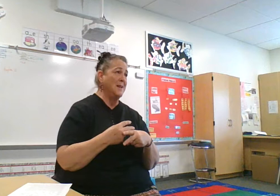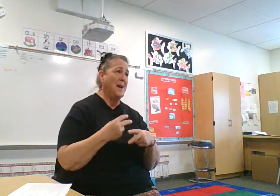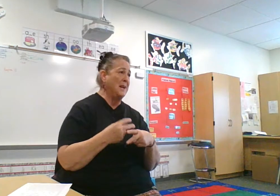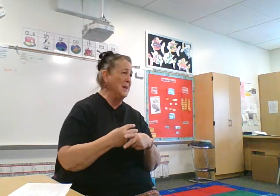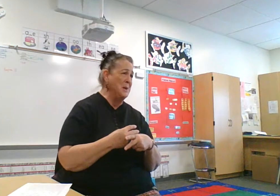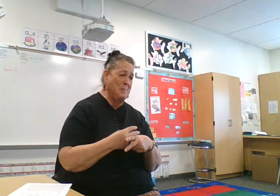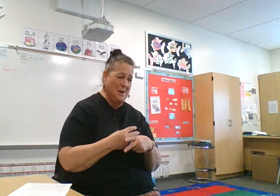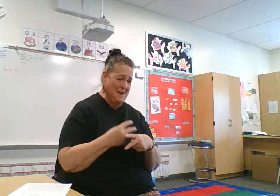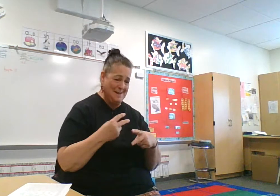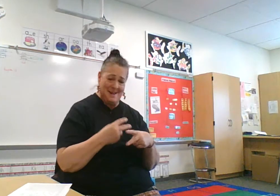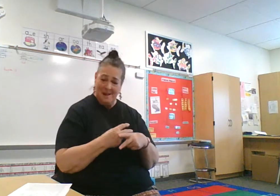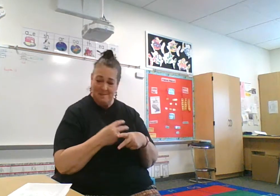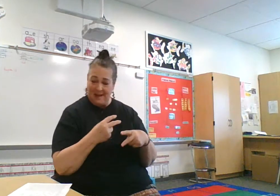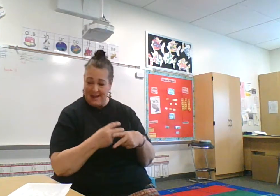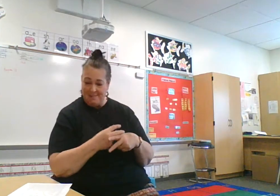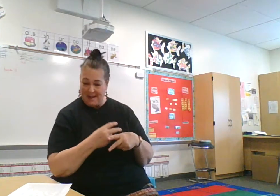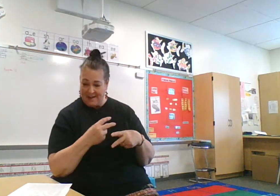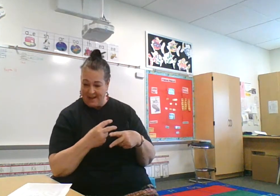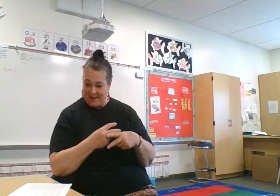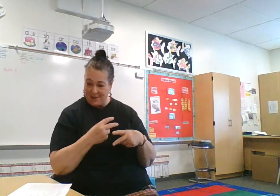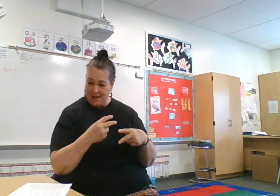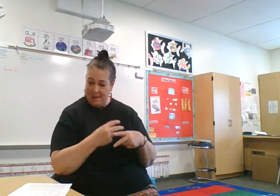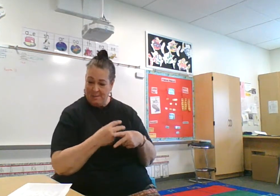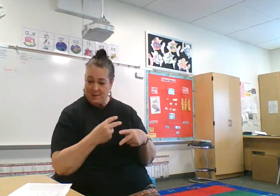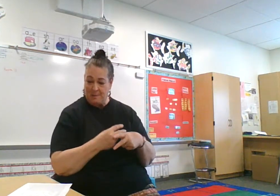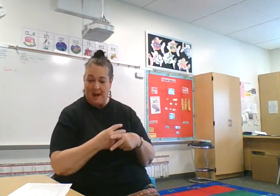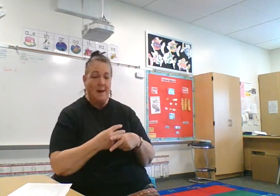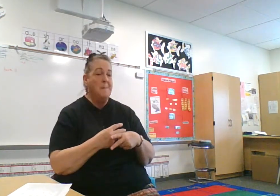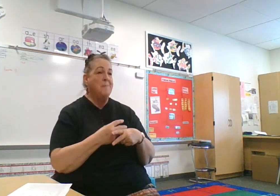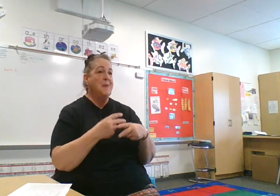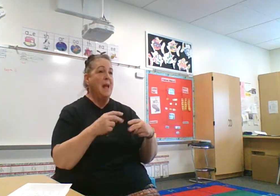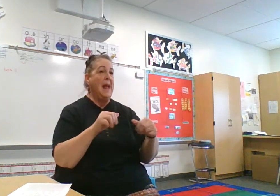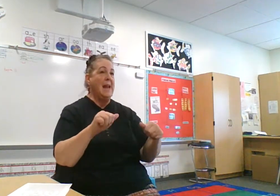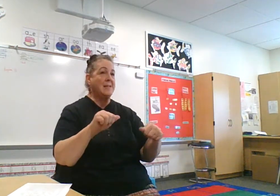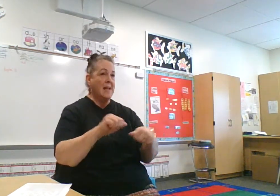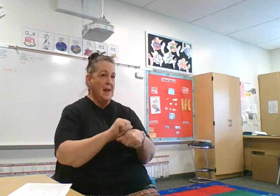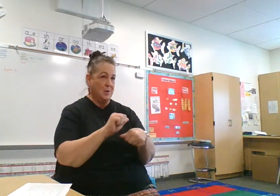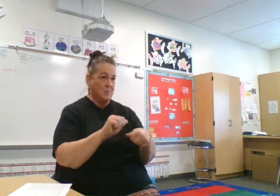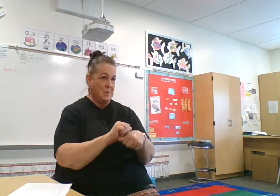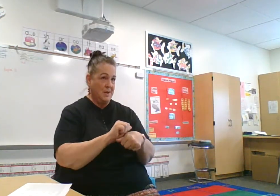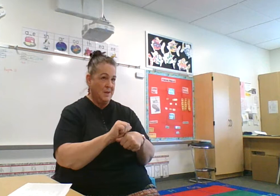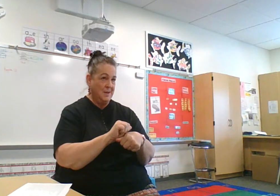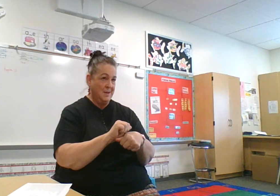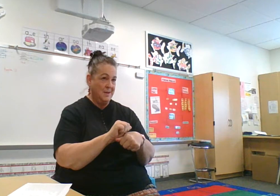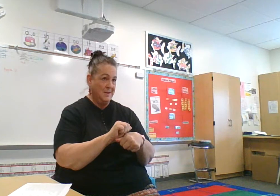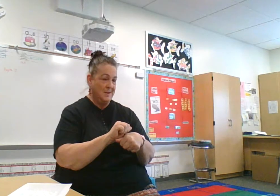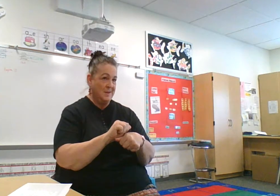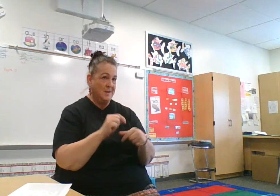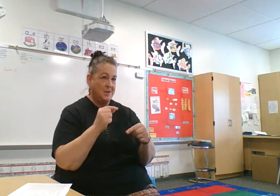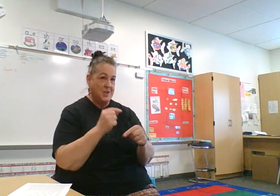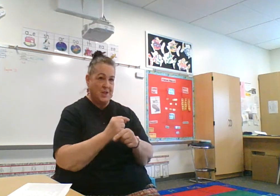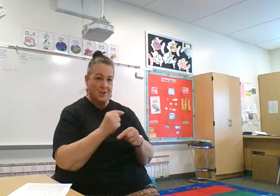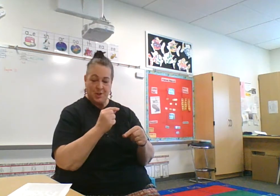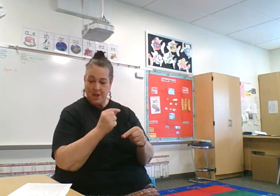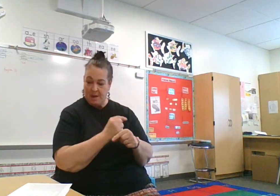lock it in your brain, make that mental connection. Multiply. A is algebra. G is